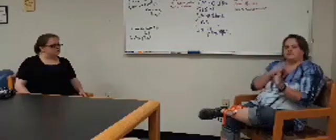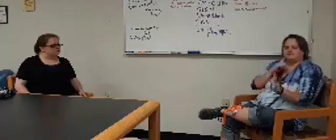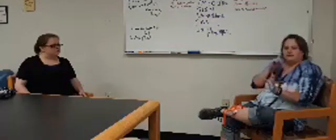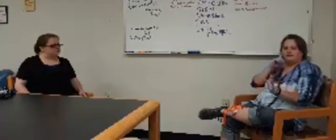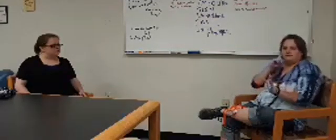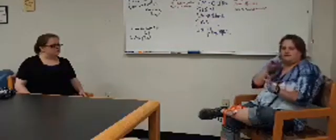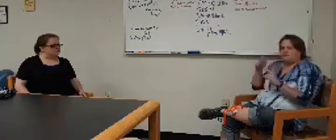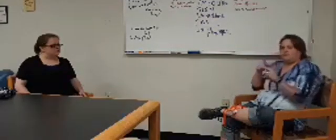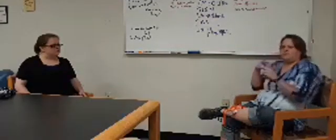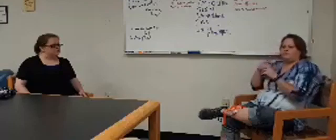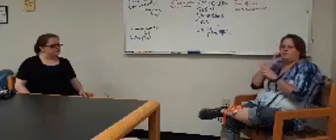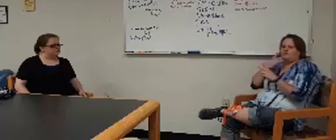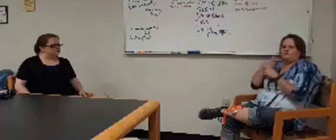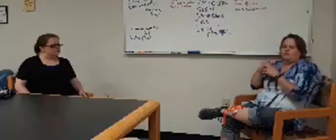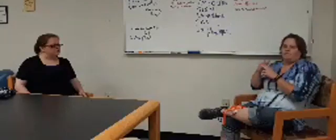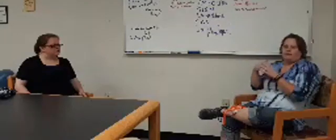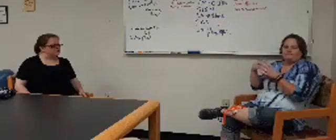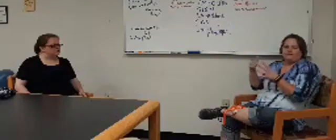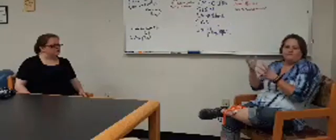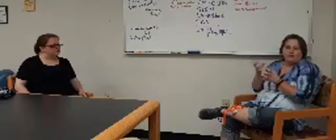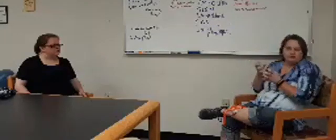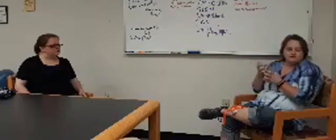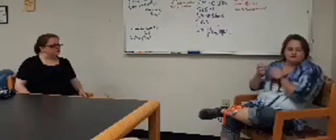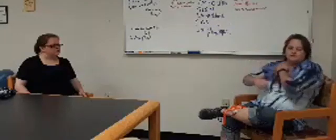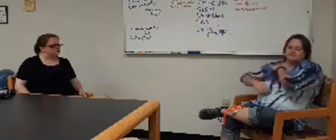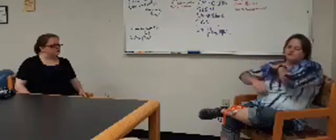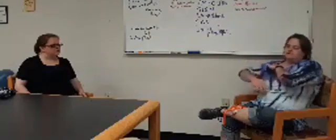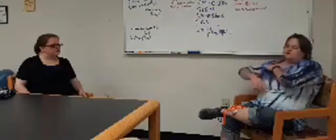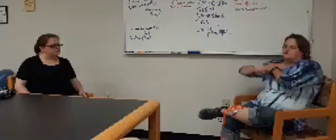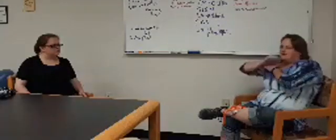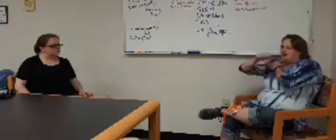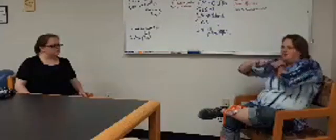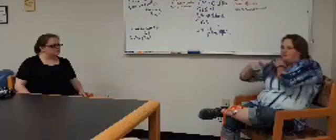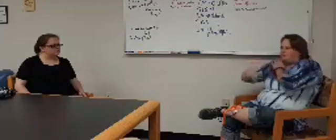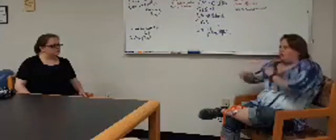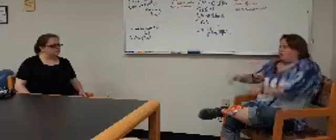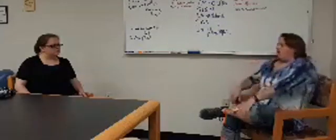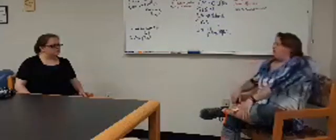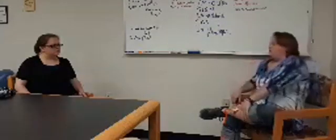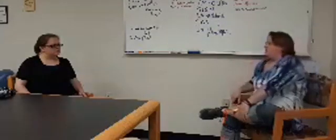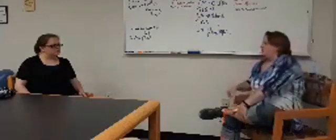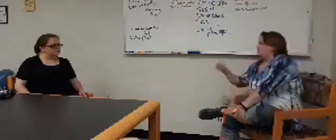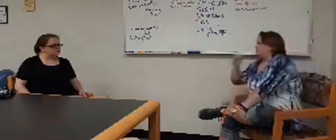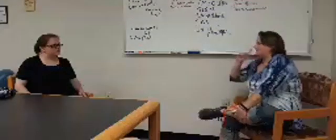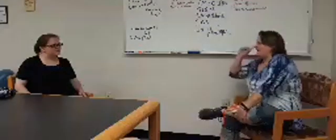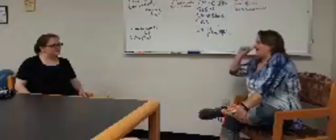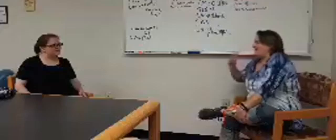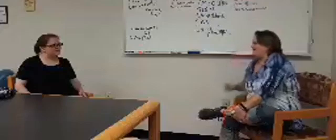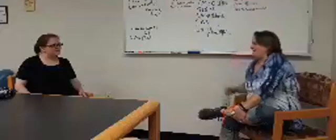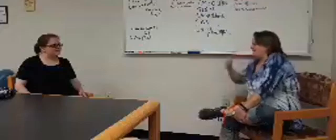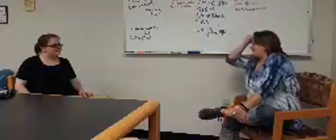that. If people whether call whether they want. So not people. Oh, it's deaf. It's